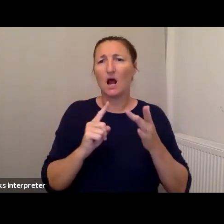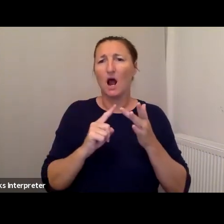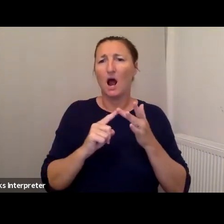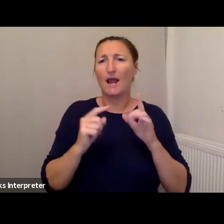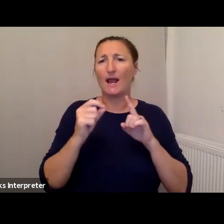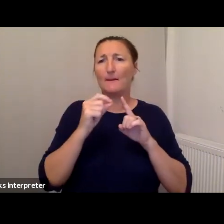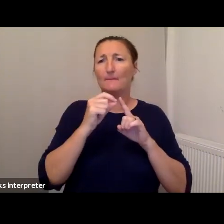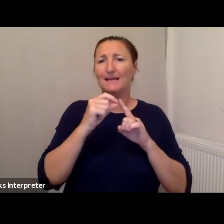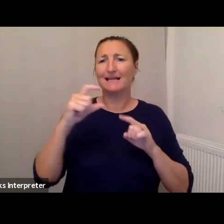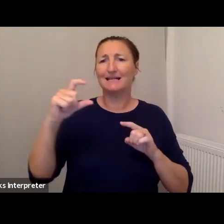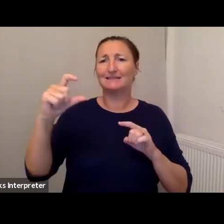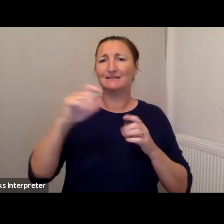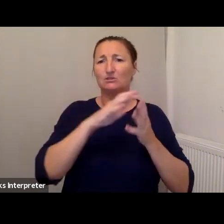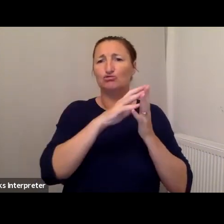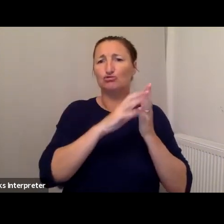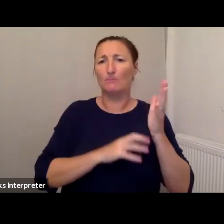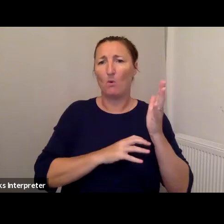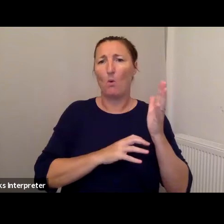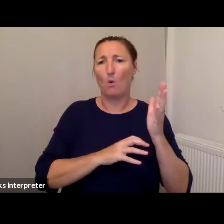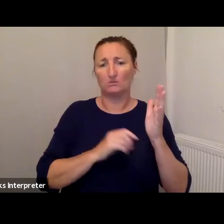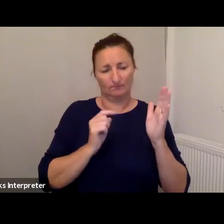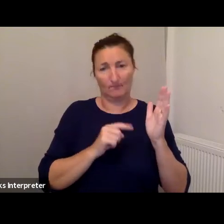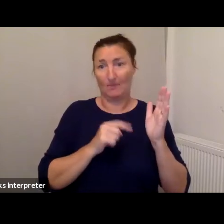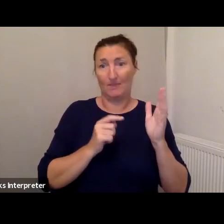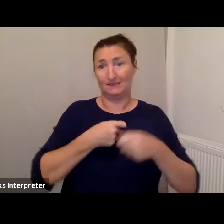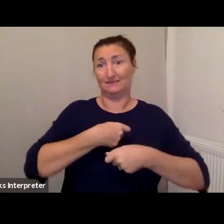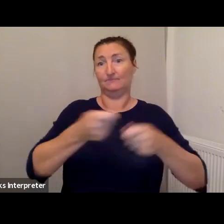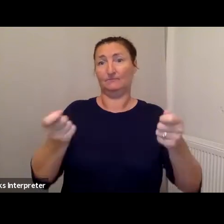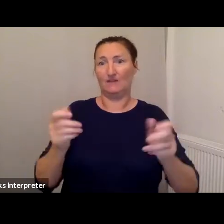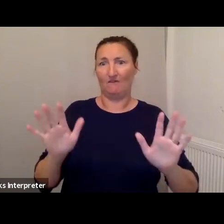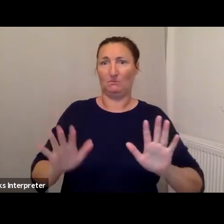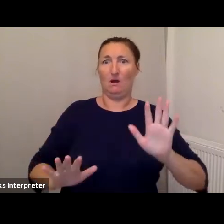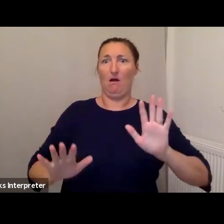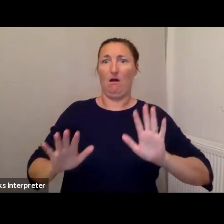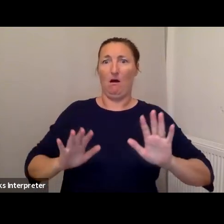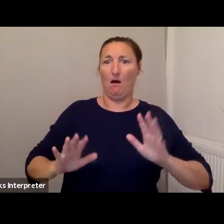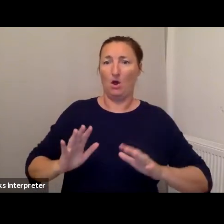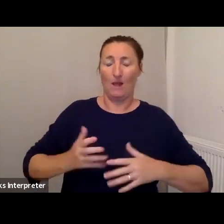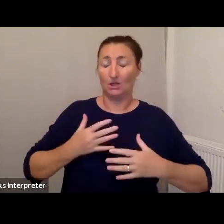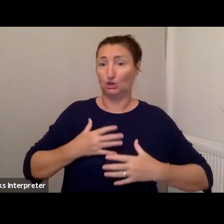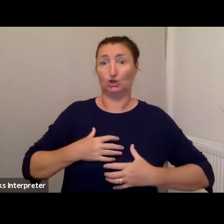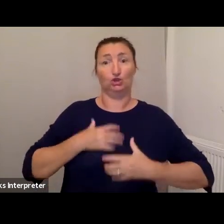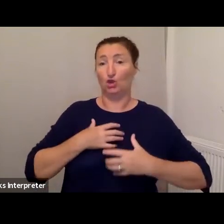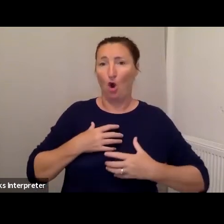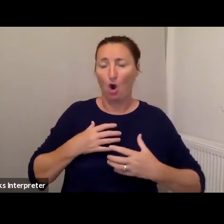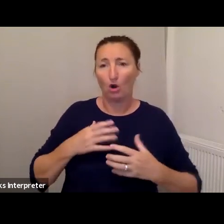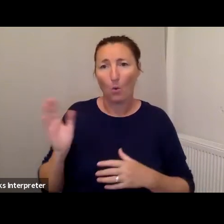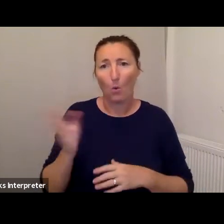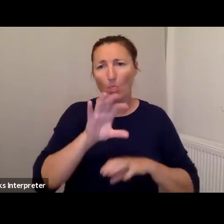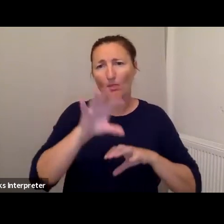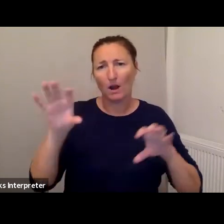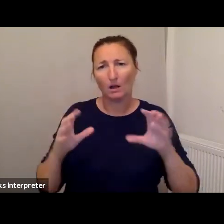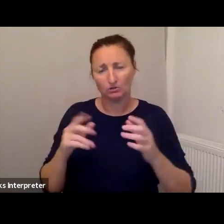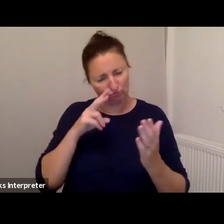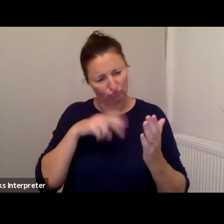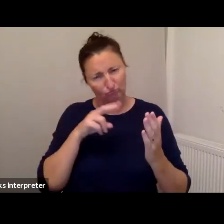out, the 6th assessment report. It has shaken everyone, all across the countries, but